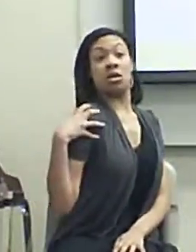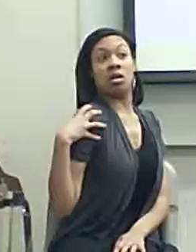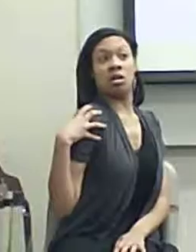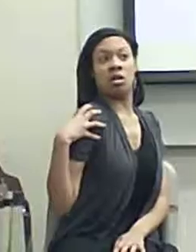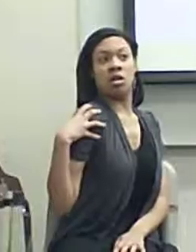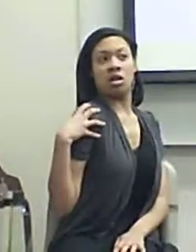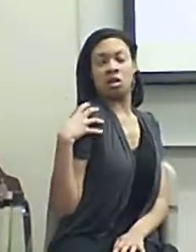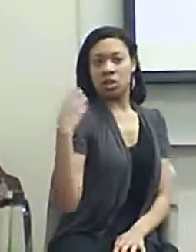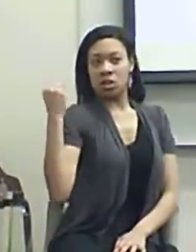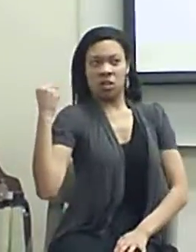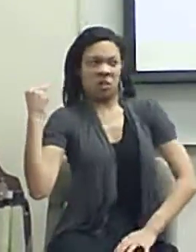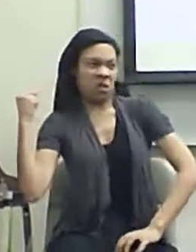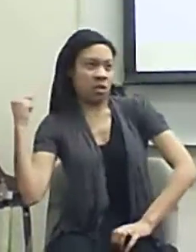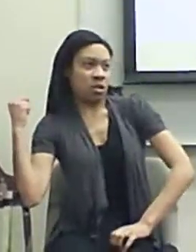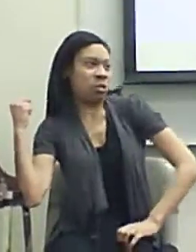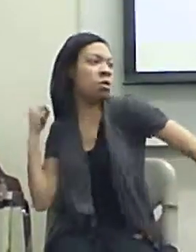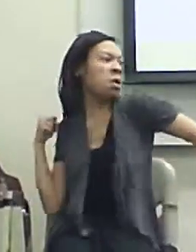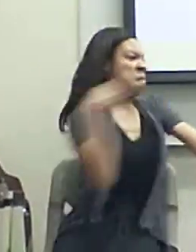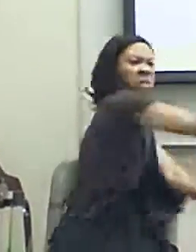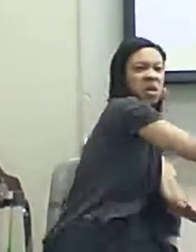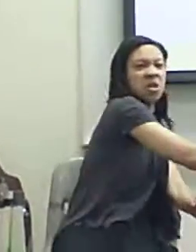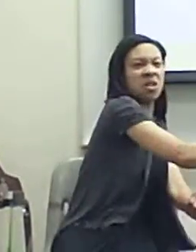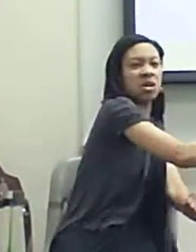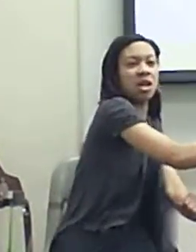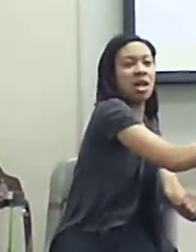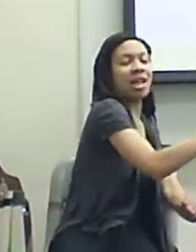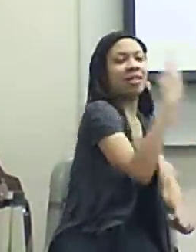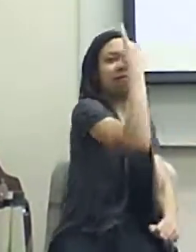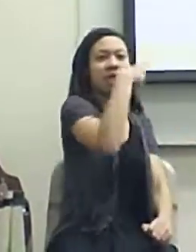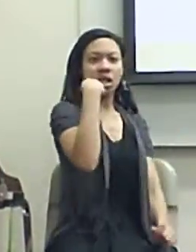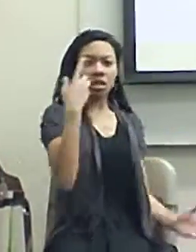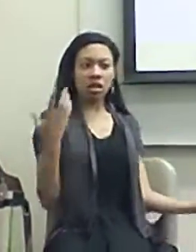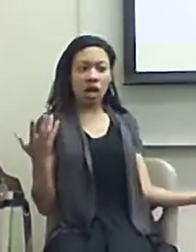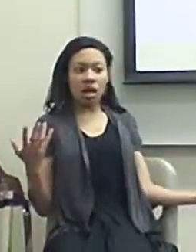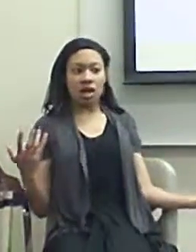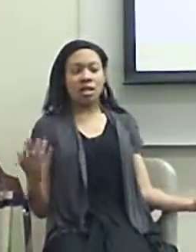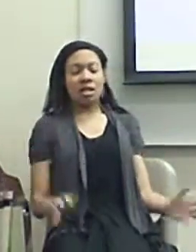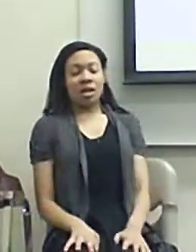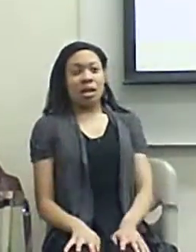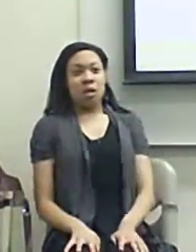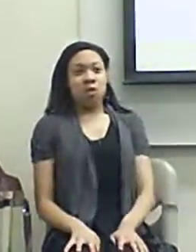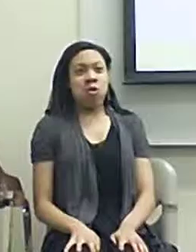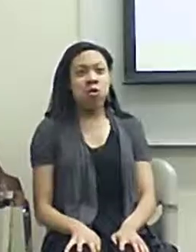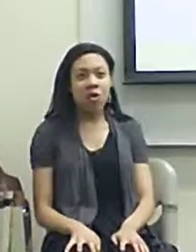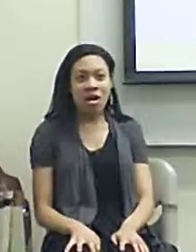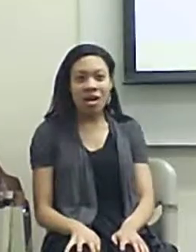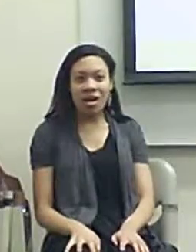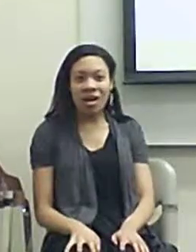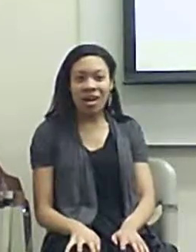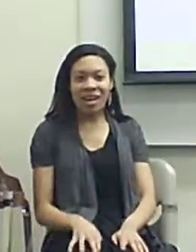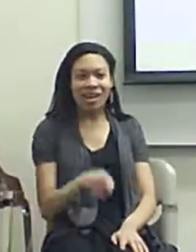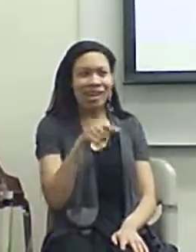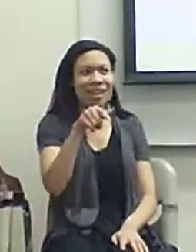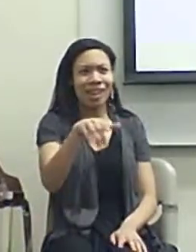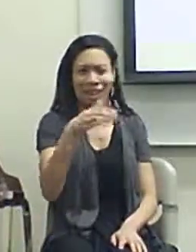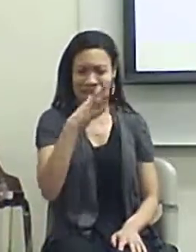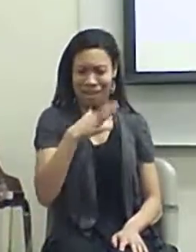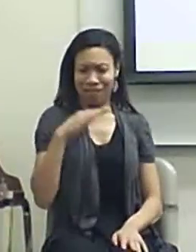with a fist and clocks her right in the face. And this is a little, I mean, this is a she's a little itty bitty